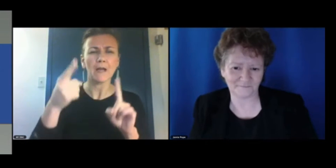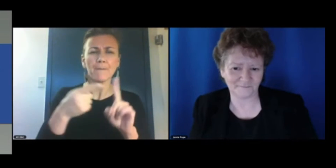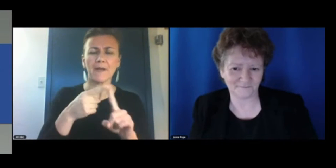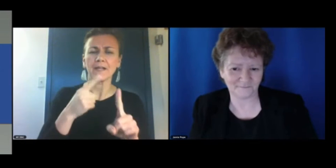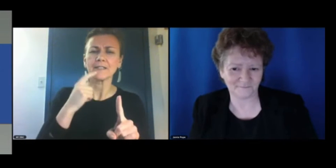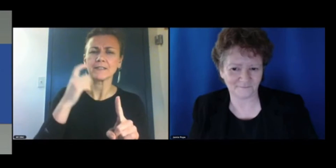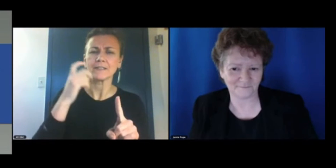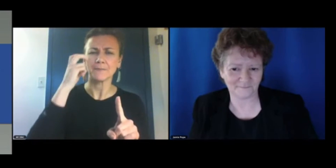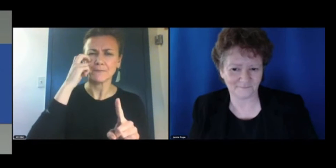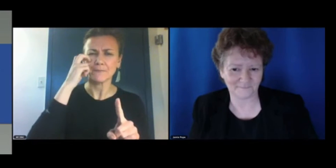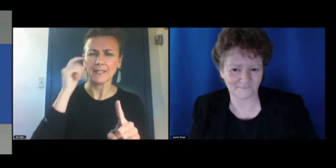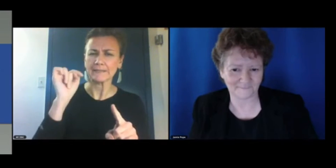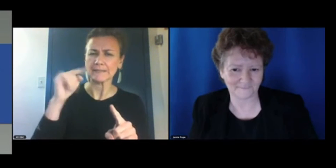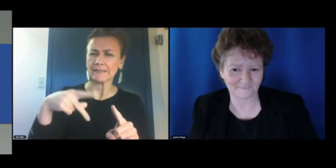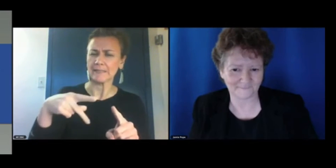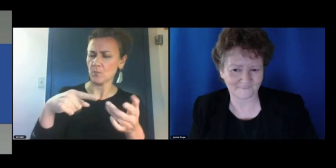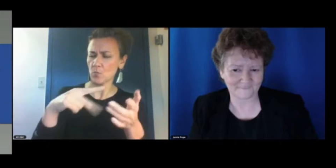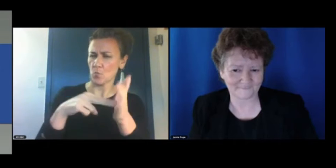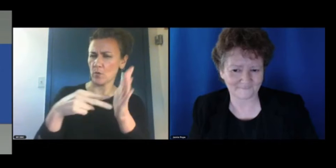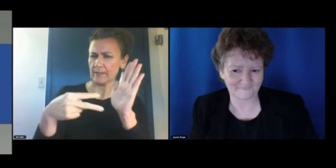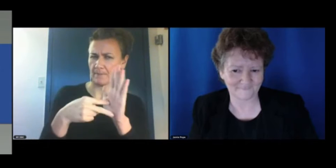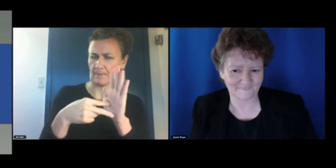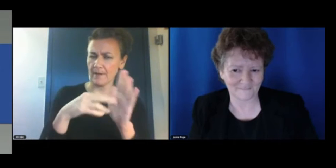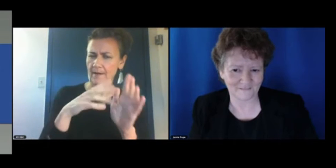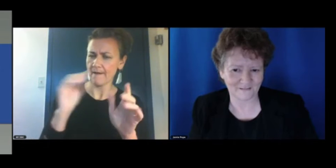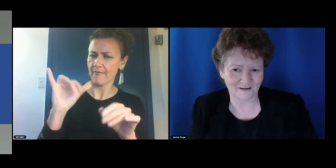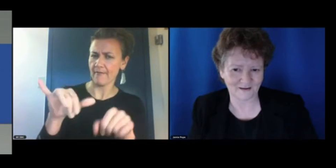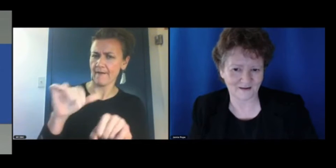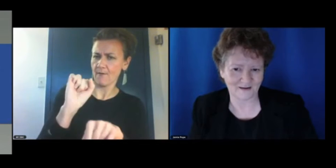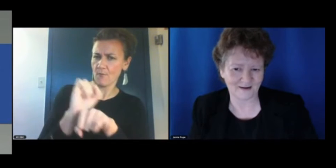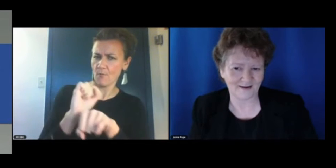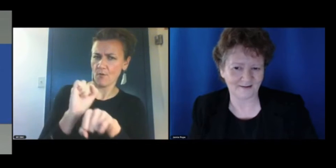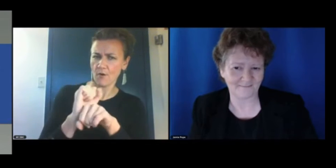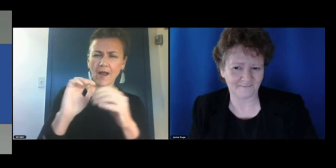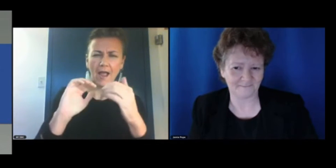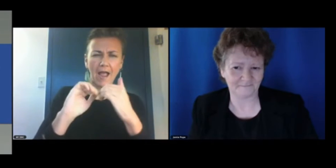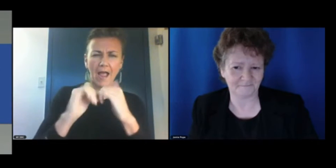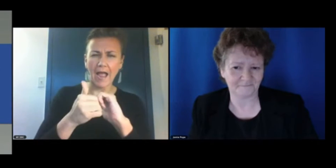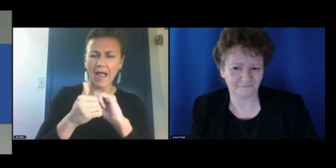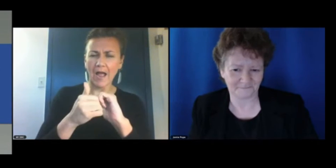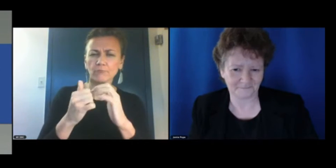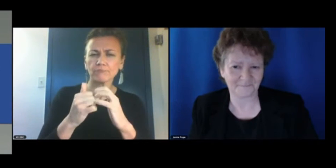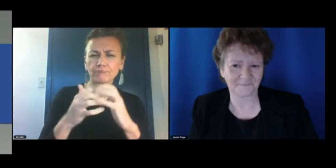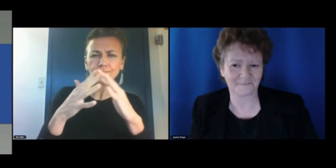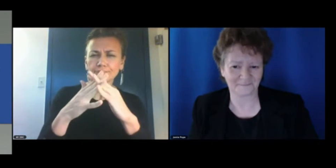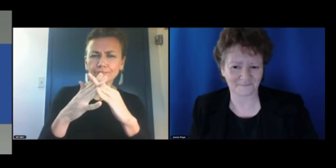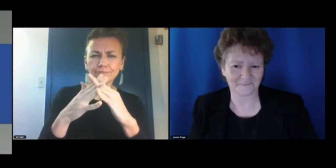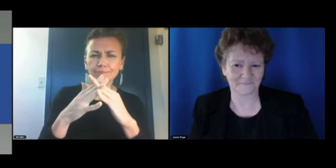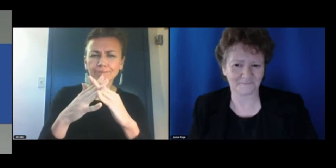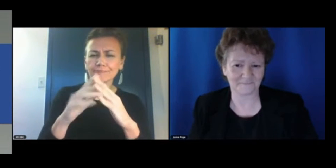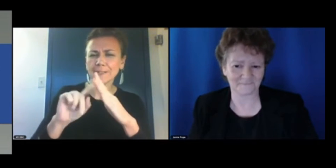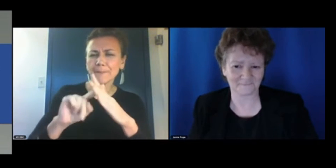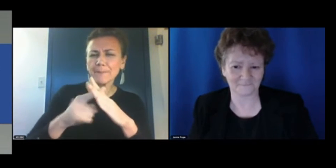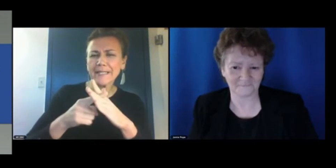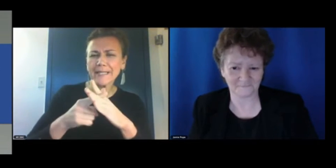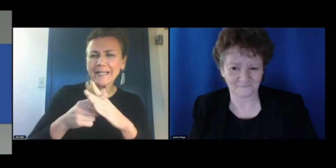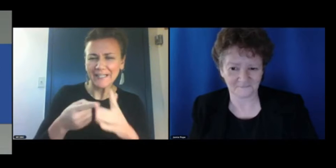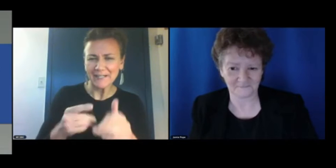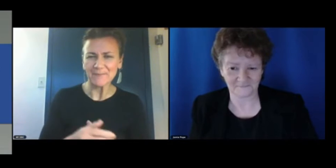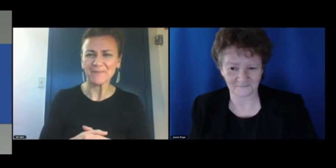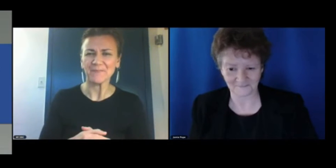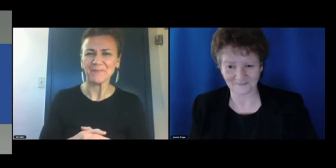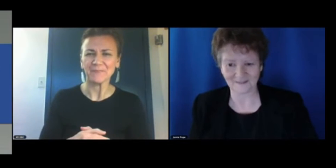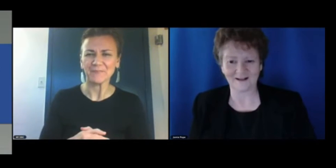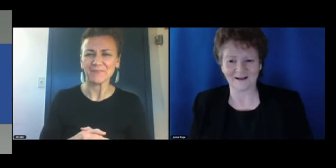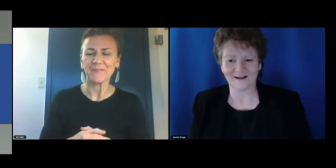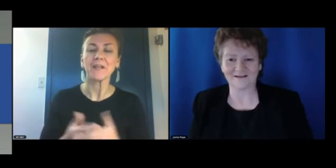So I wanted you to explain what is Deafblind Tips